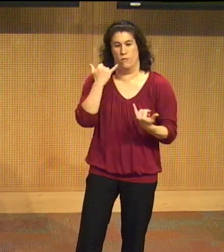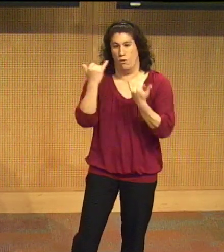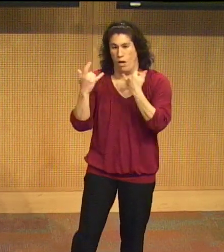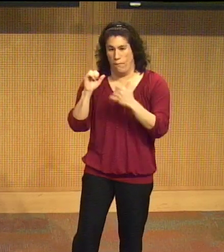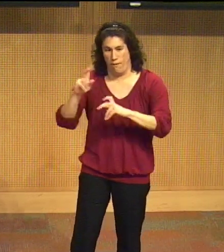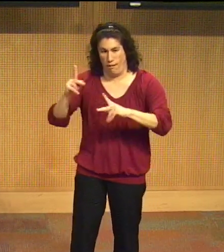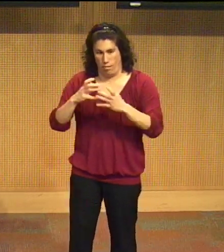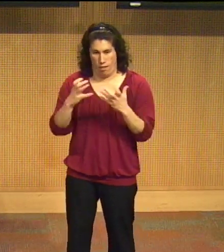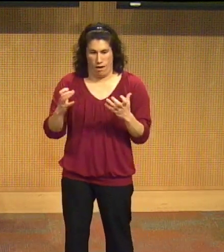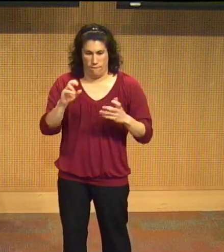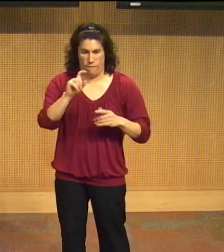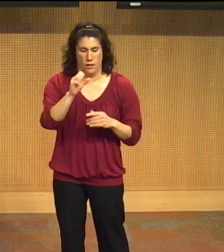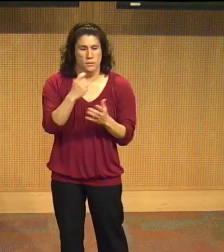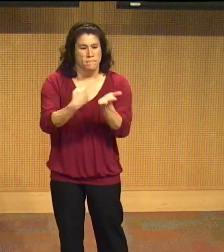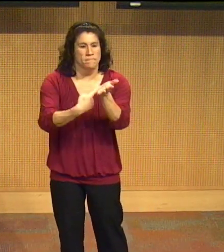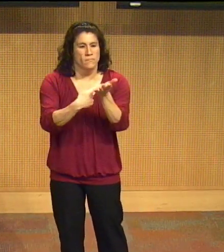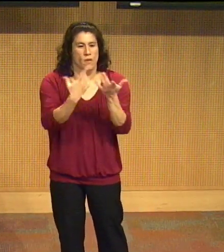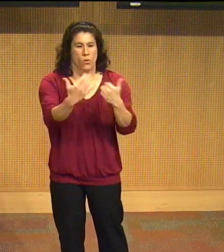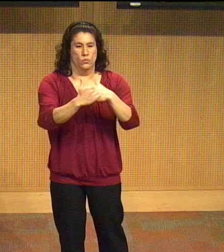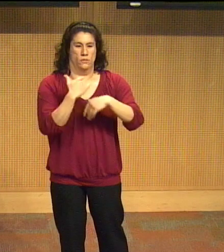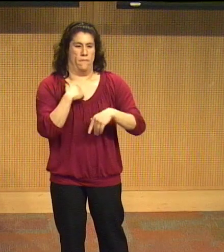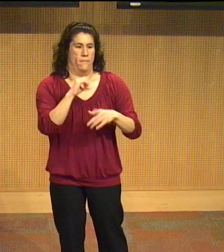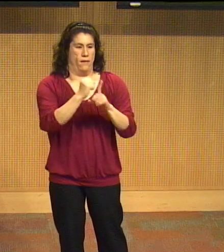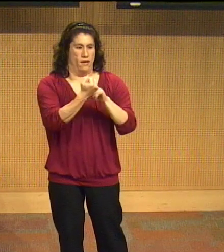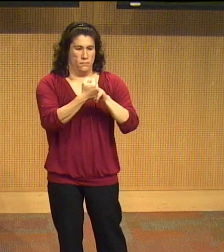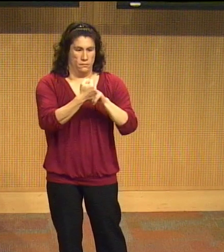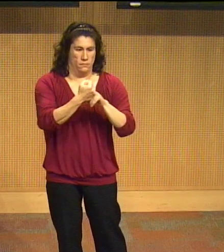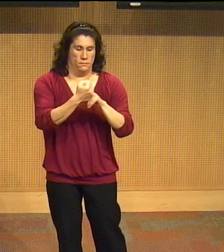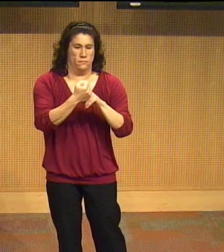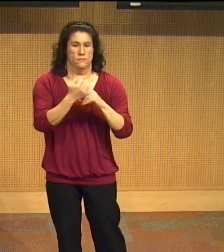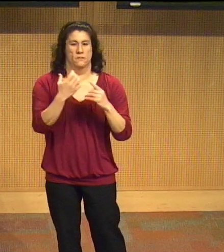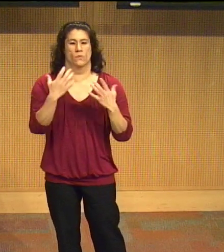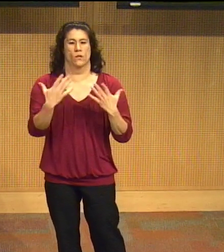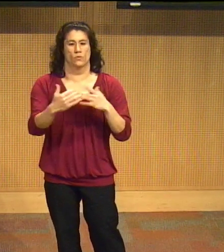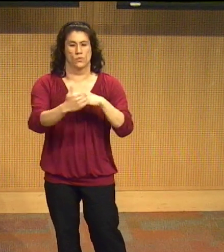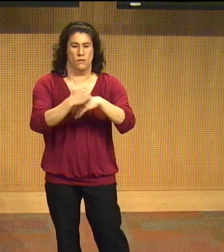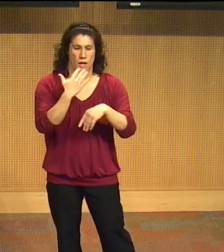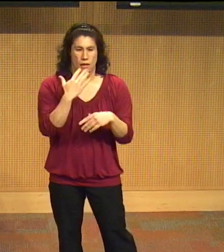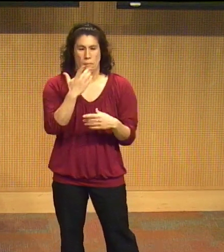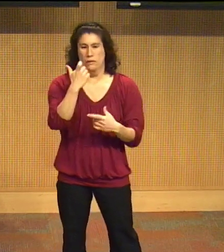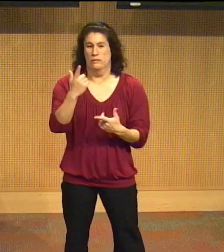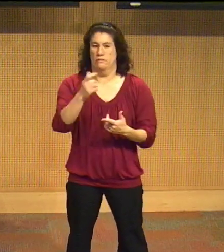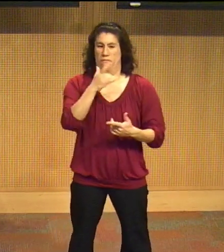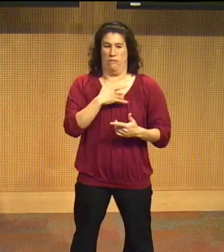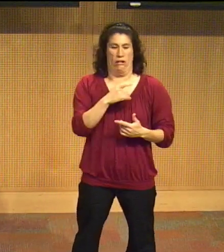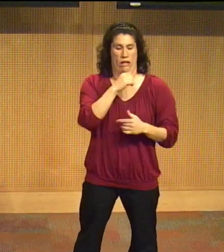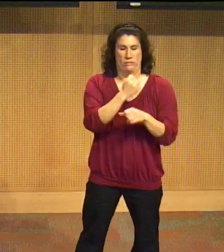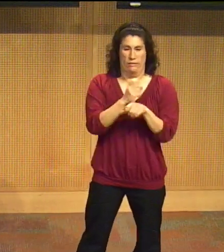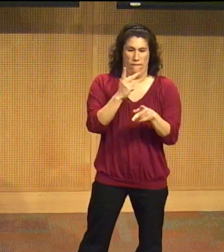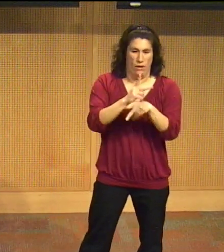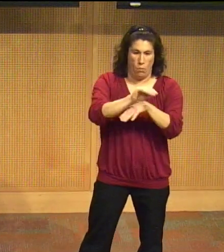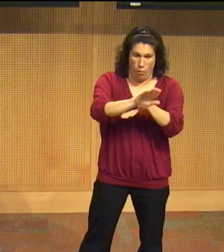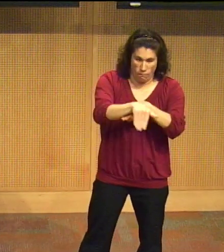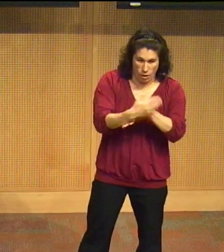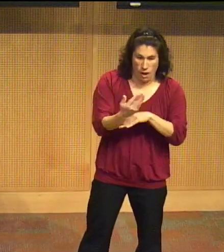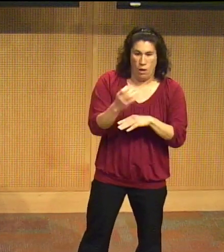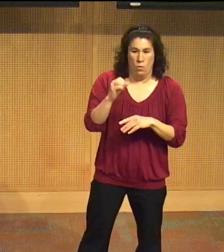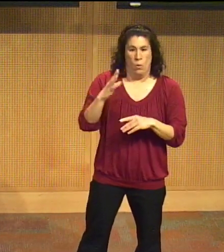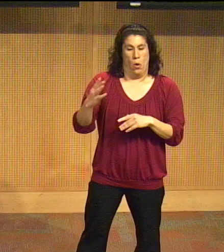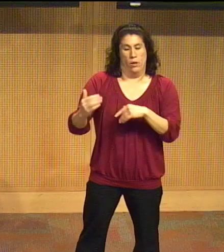getting all of those calls, and I have to call them back and figure out what animals they're referring to me. Some animals that they don't feel